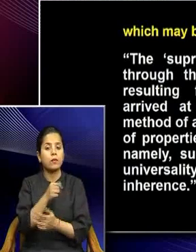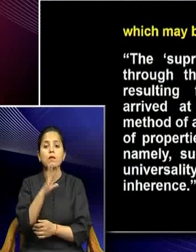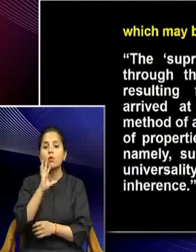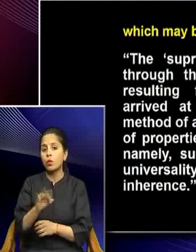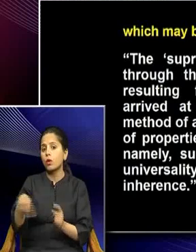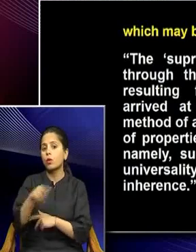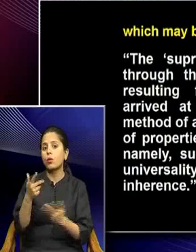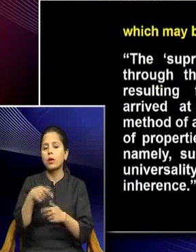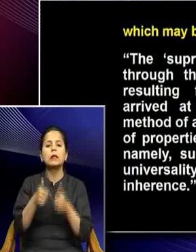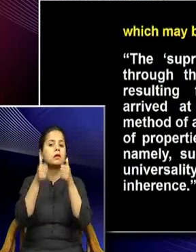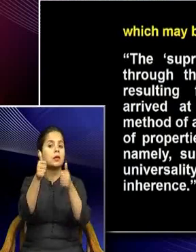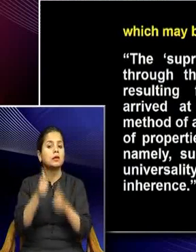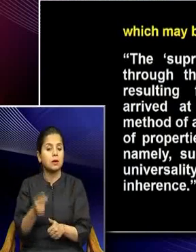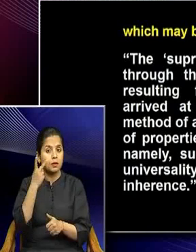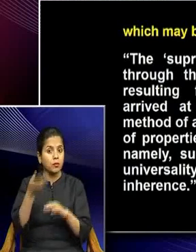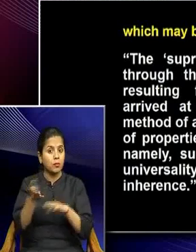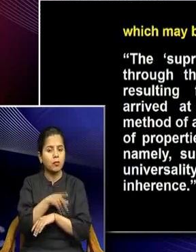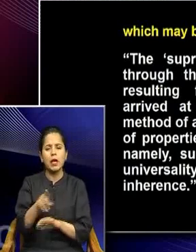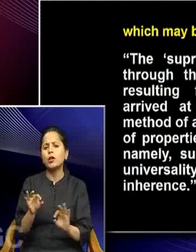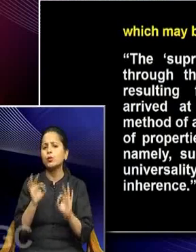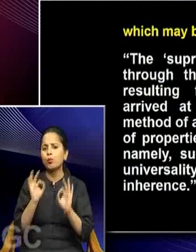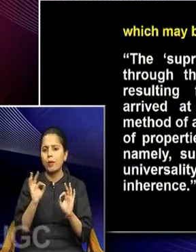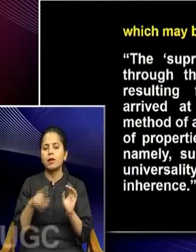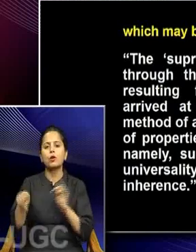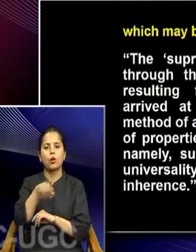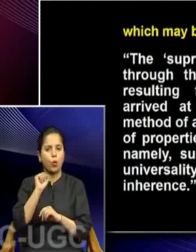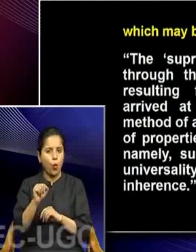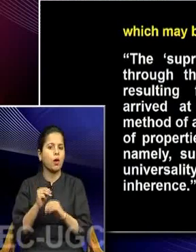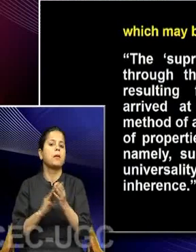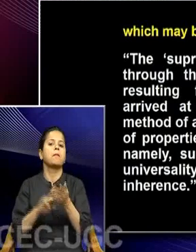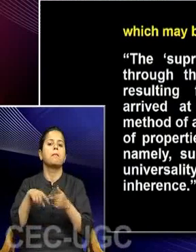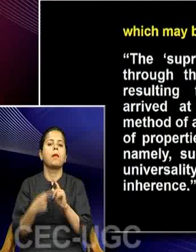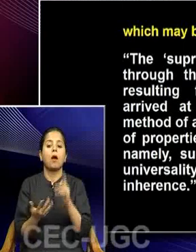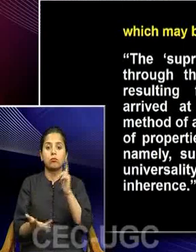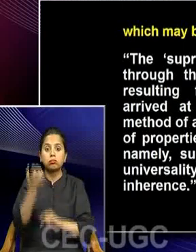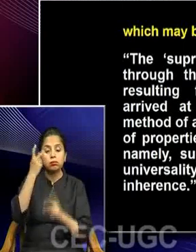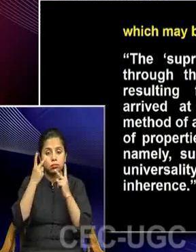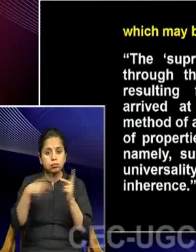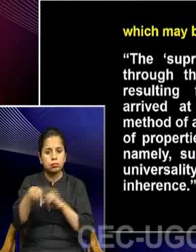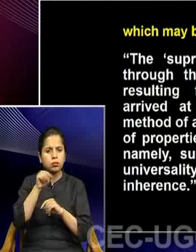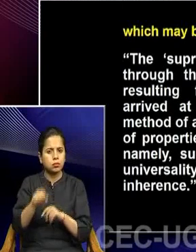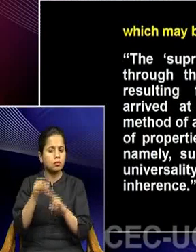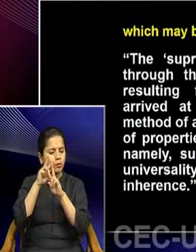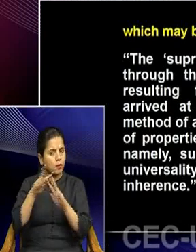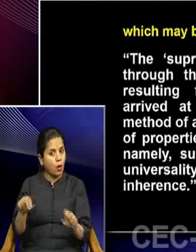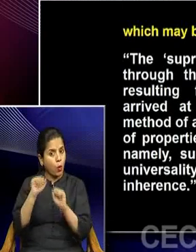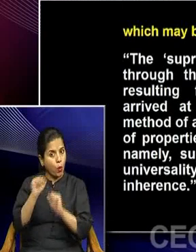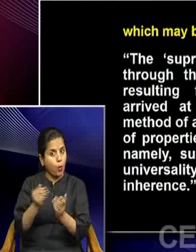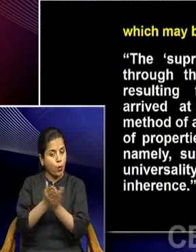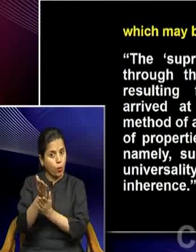reality resulting from a special merit arrived at through the inductive method